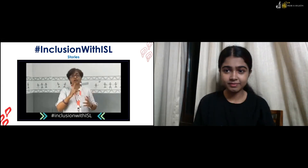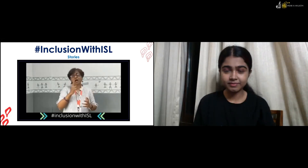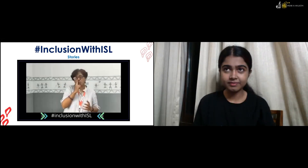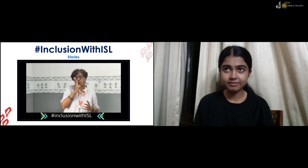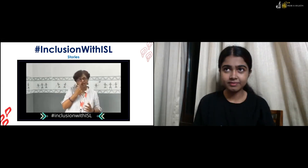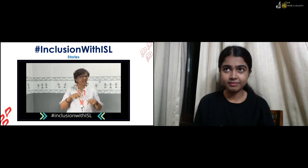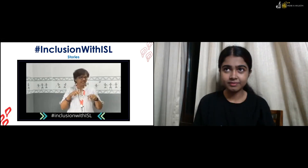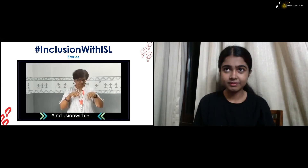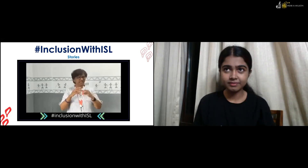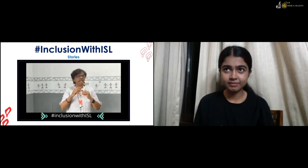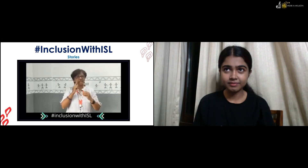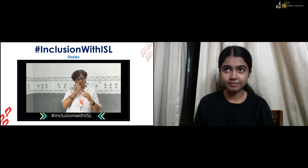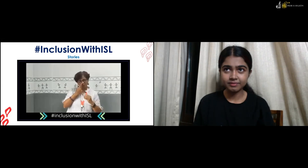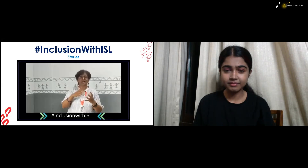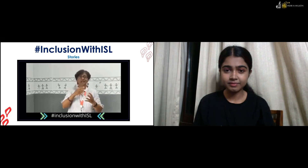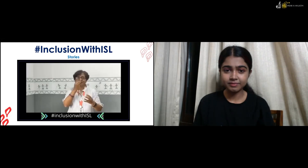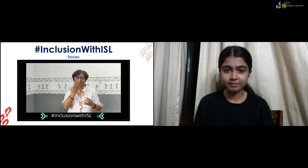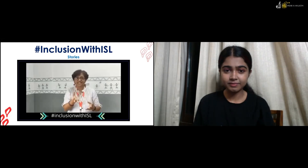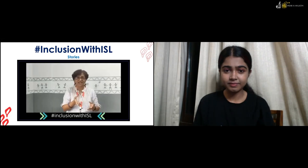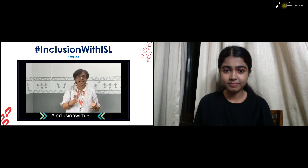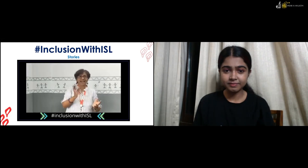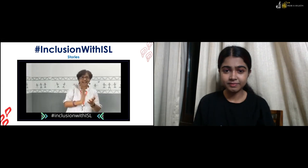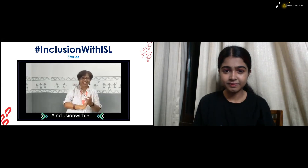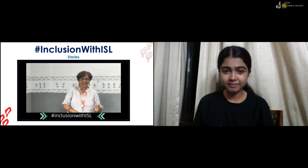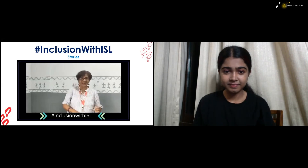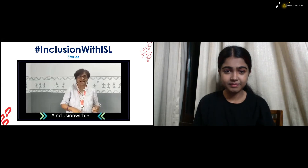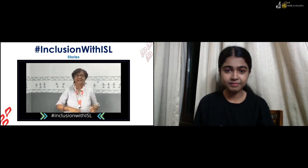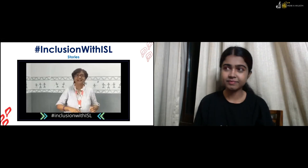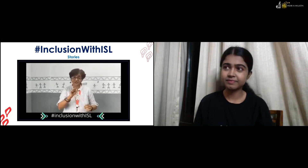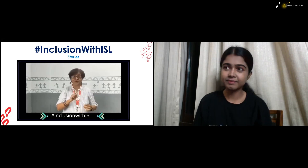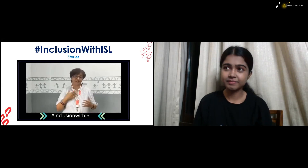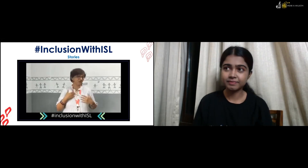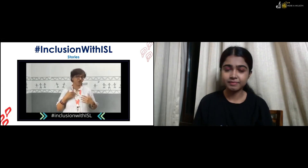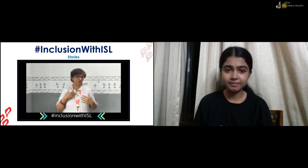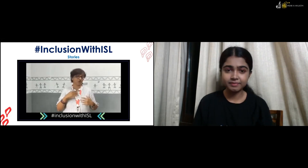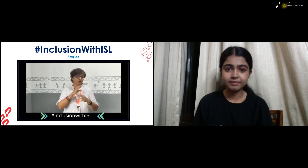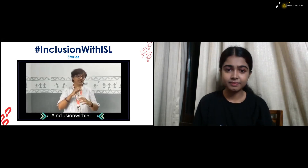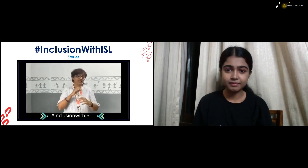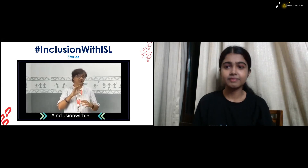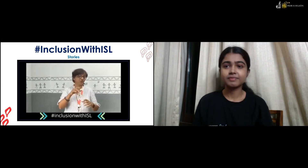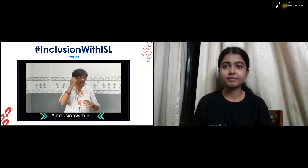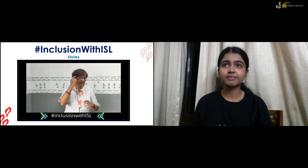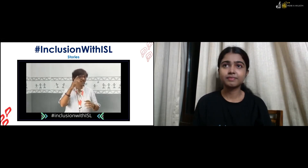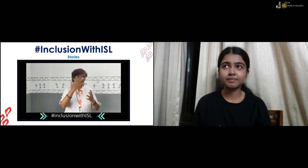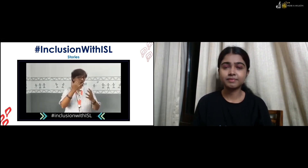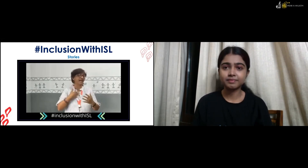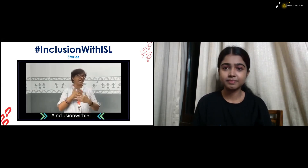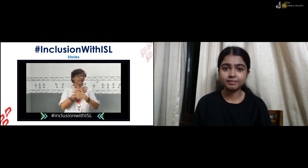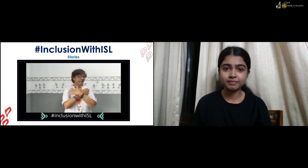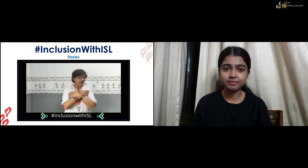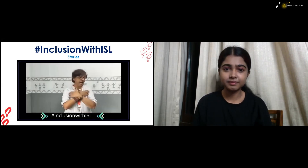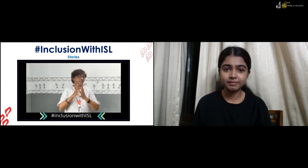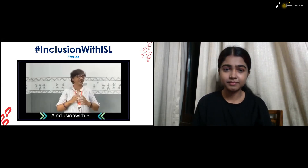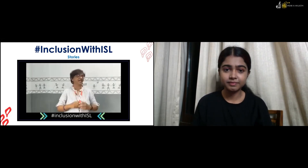or boring, this week boring, very simple. So yes, so you can understand why